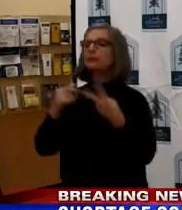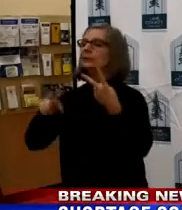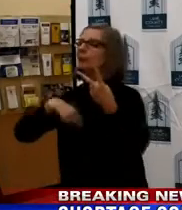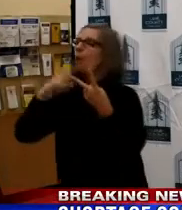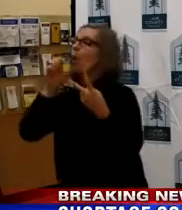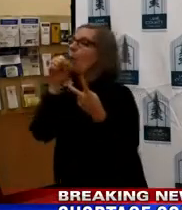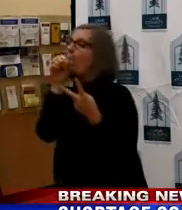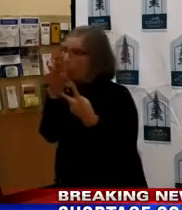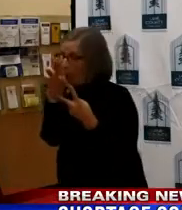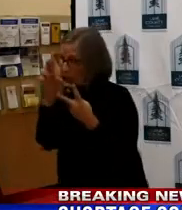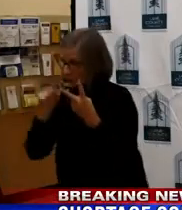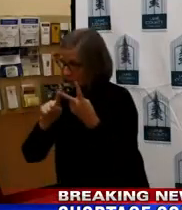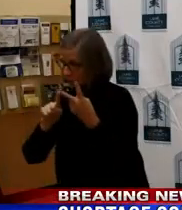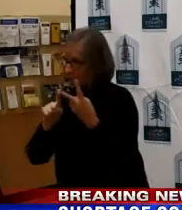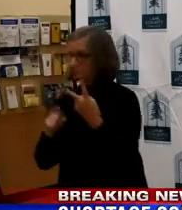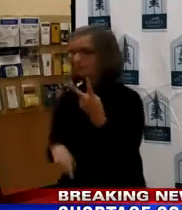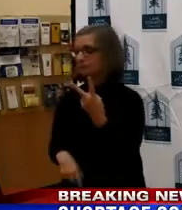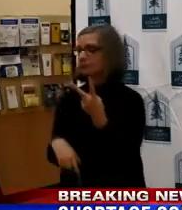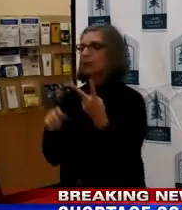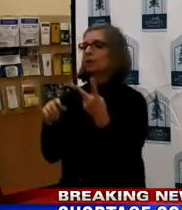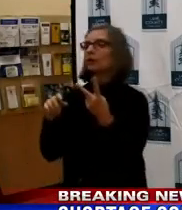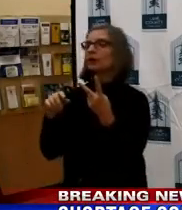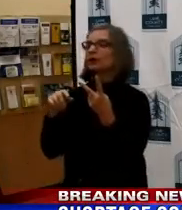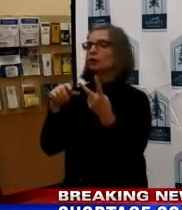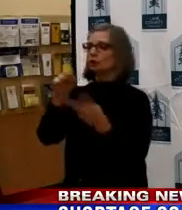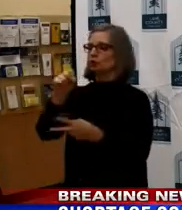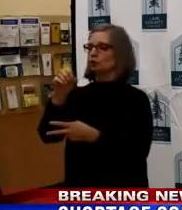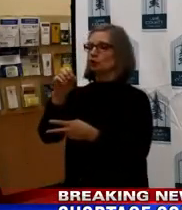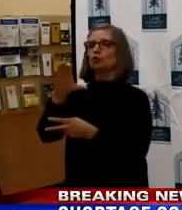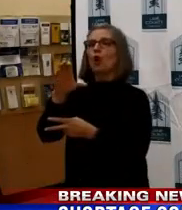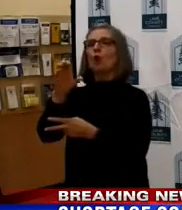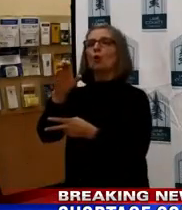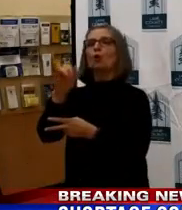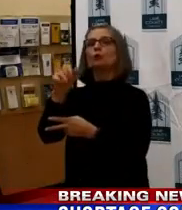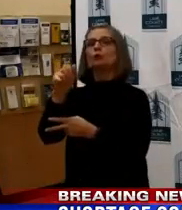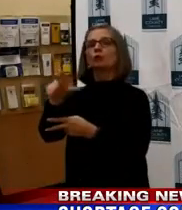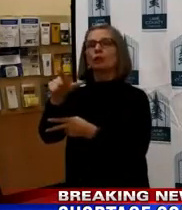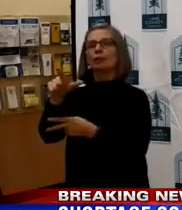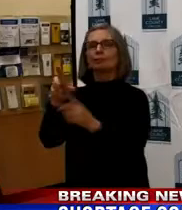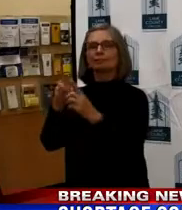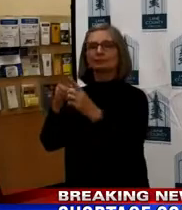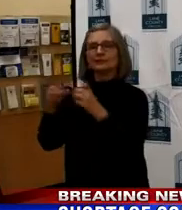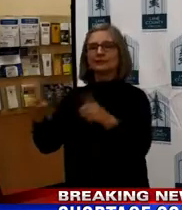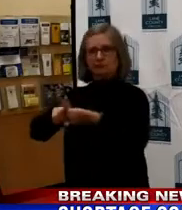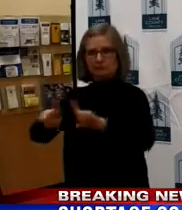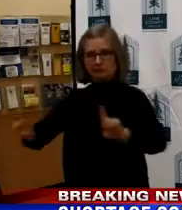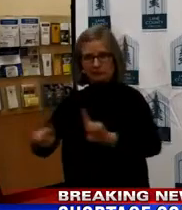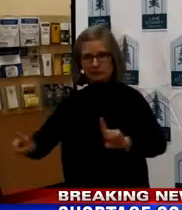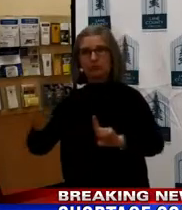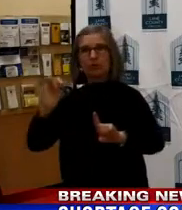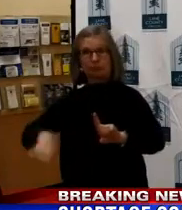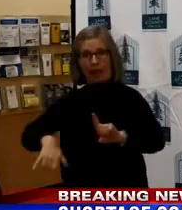yet, is that our social distancing and the governor's orders are really having a positive effect at slowing down the